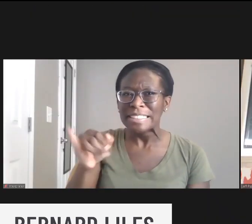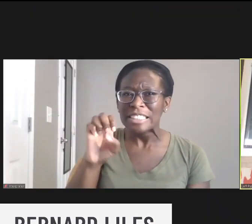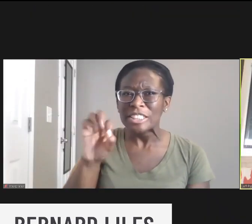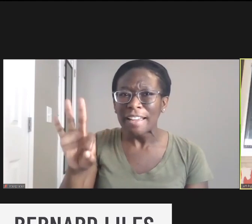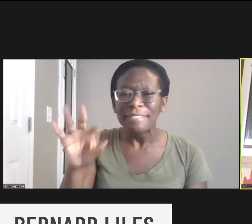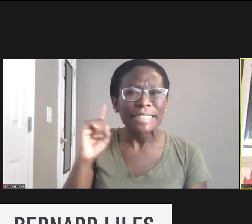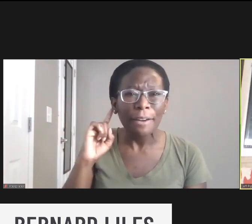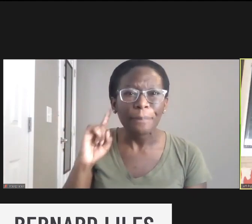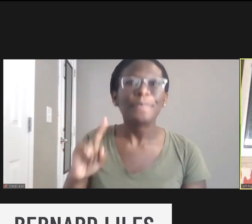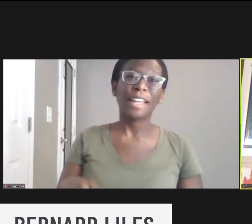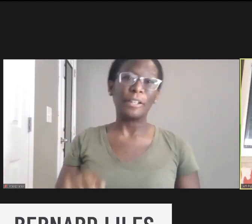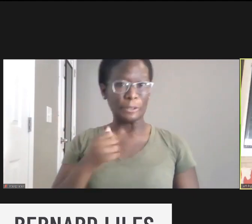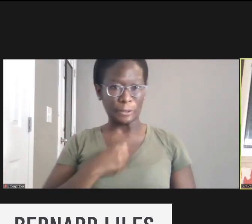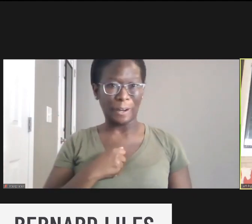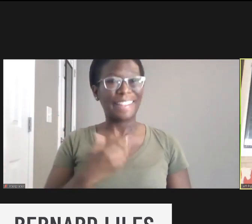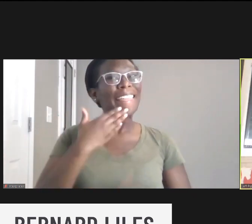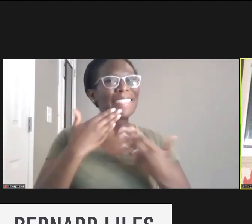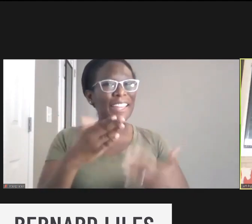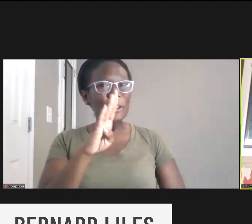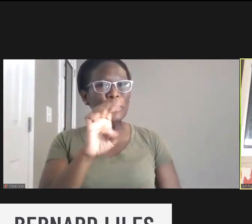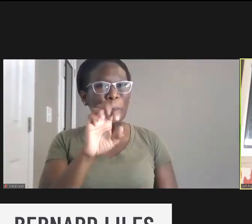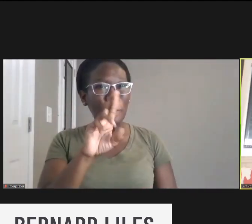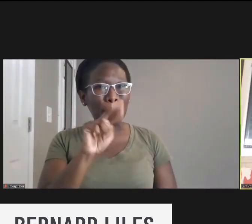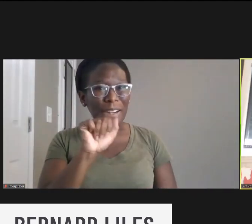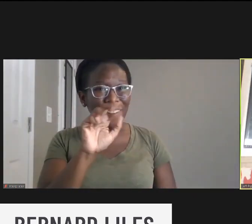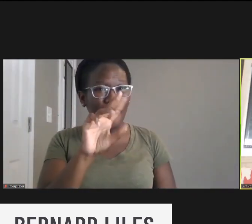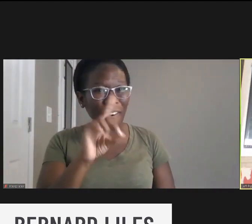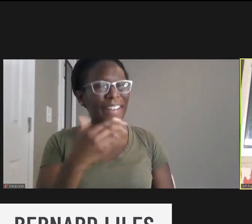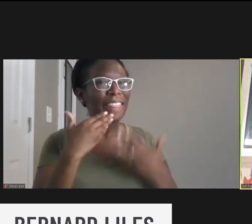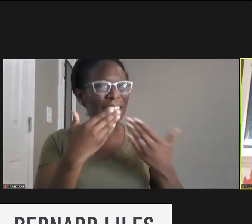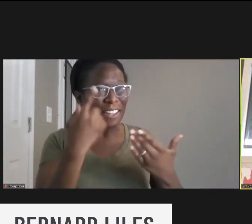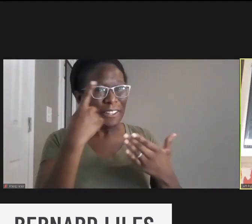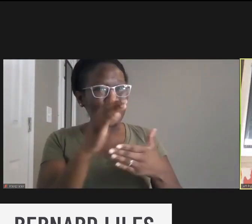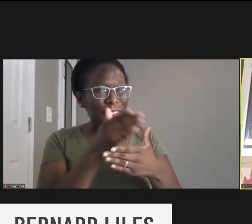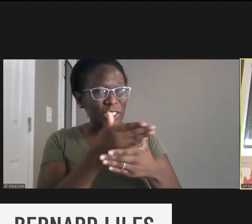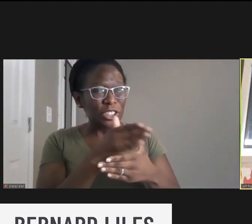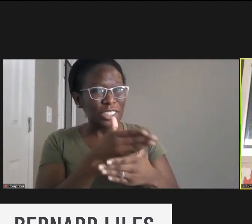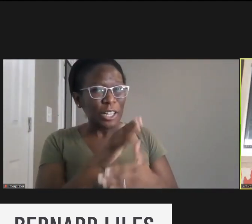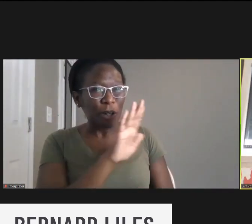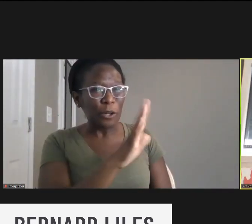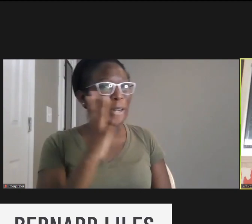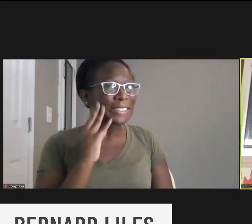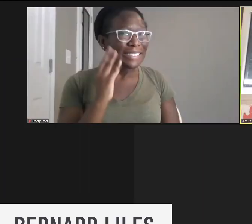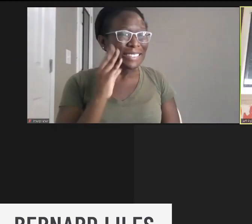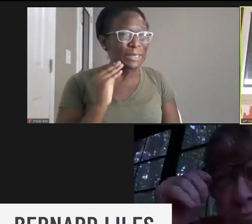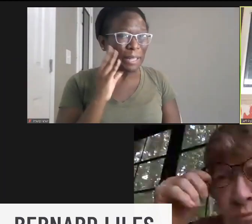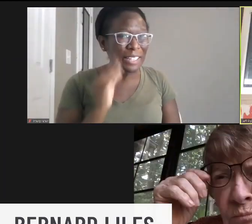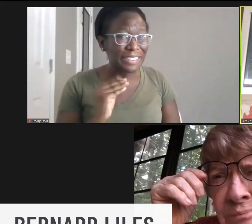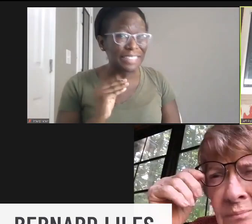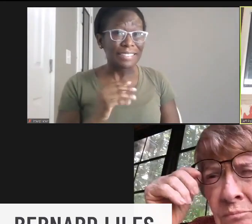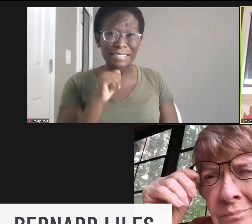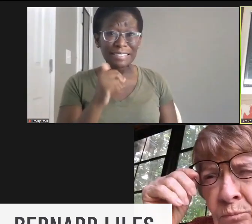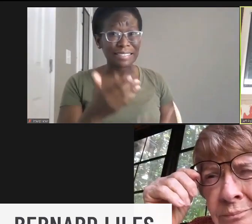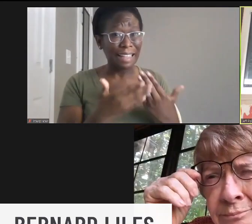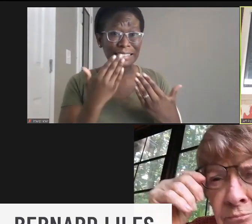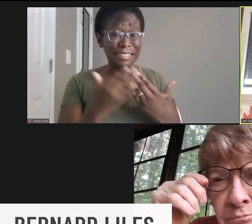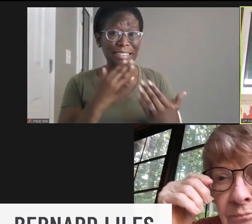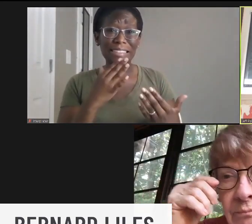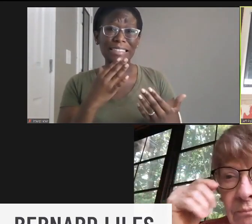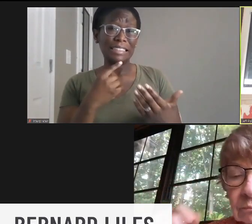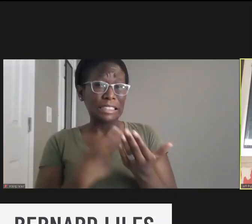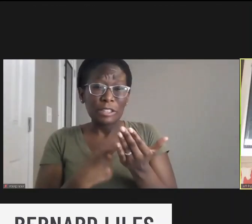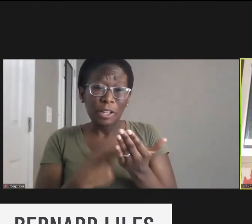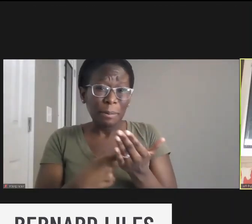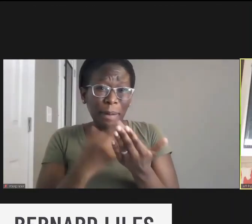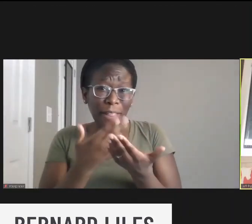Thank you, Bernard. Thanks for sharing your experiences about your work. I mean, it's not easy to talk about things that